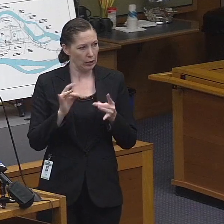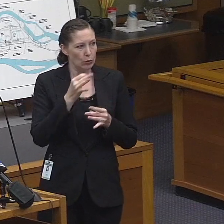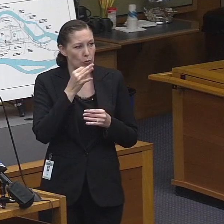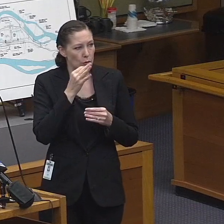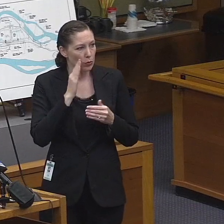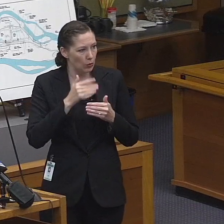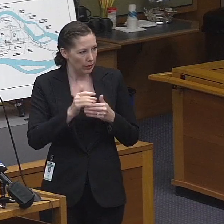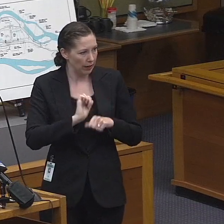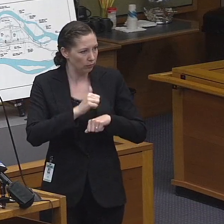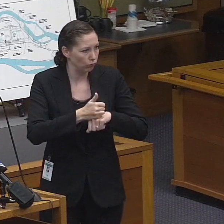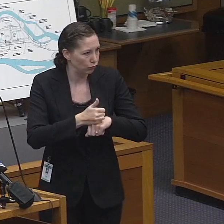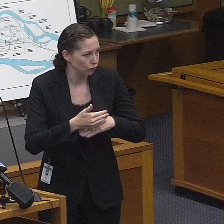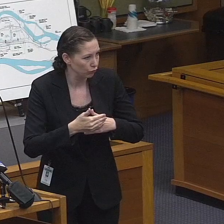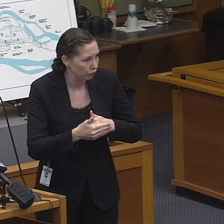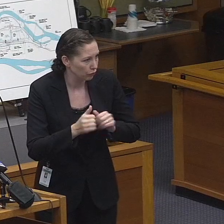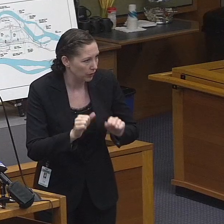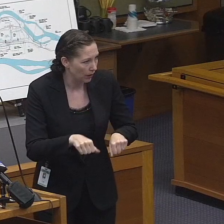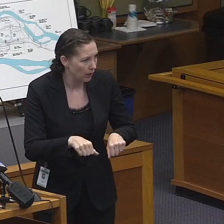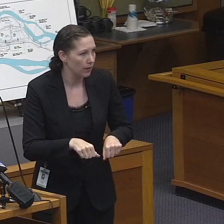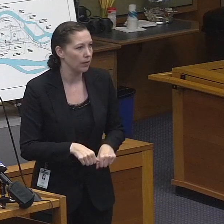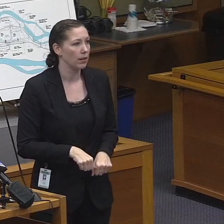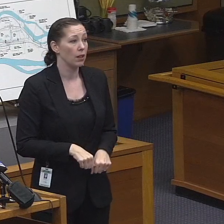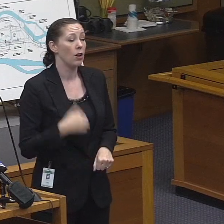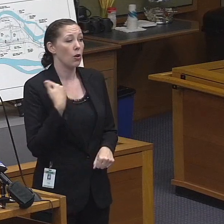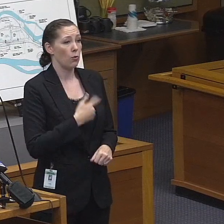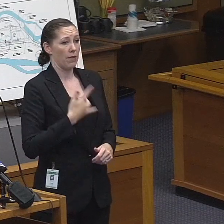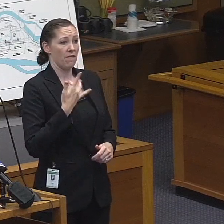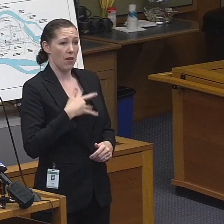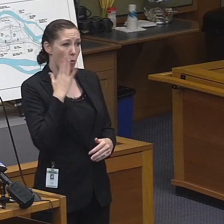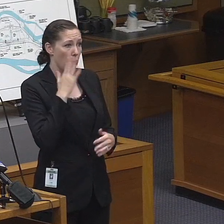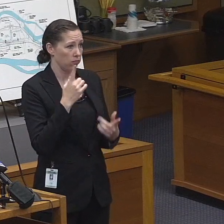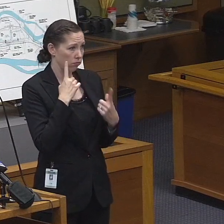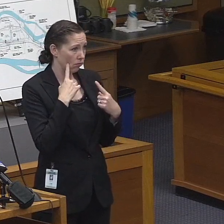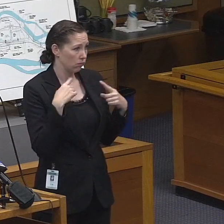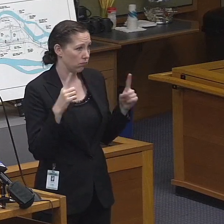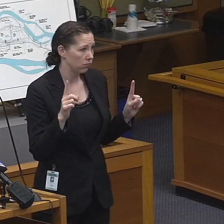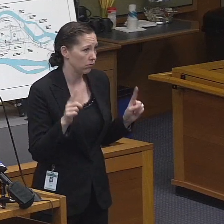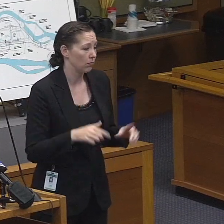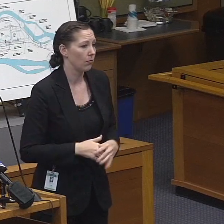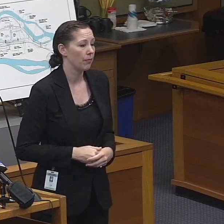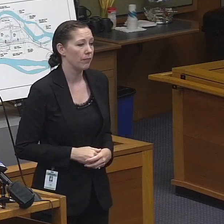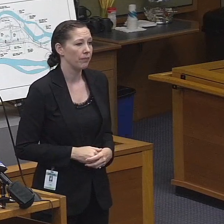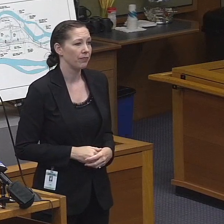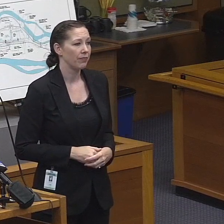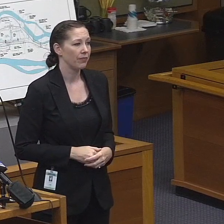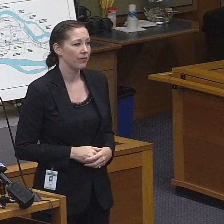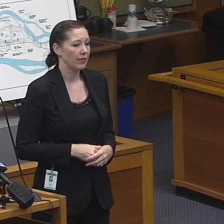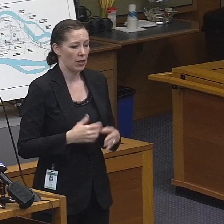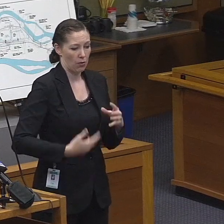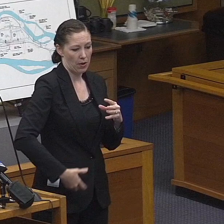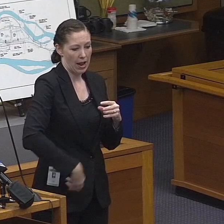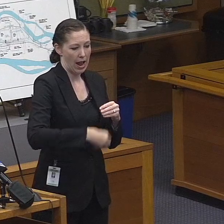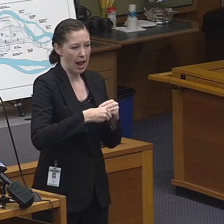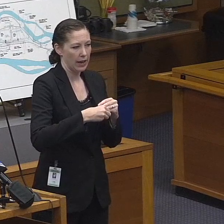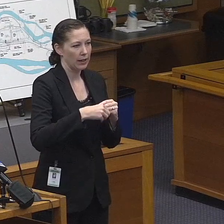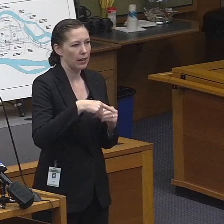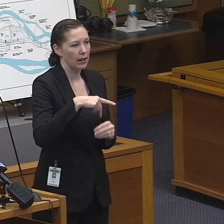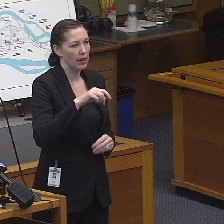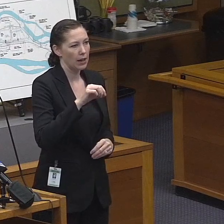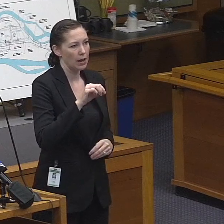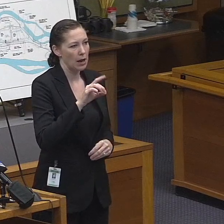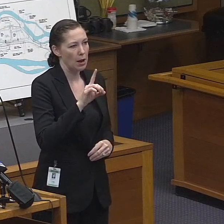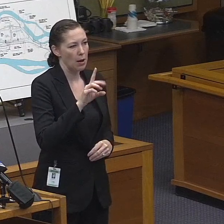weeks, and we feel this has a high probability of success. The logistics of adding the powdered activated carbon